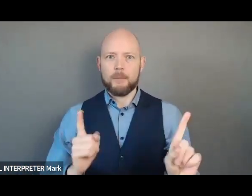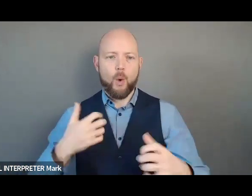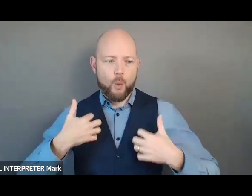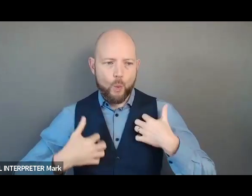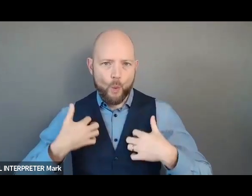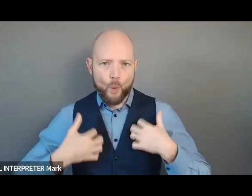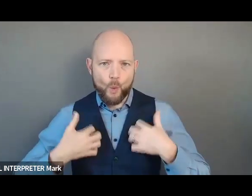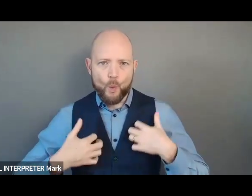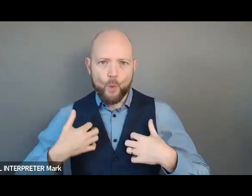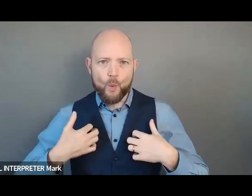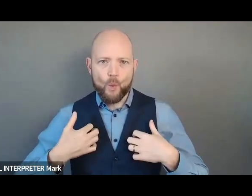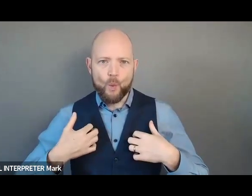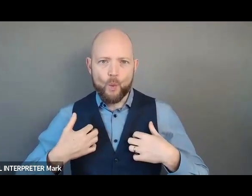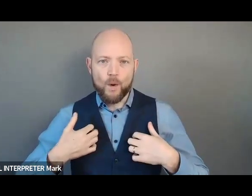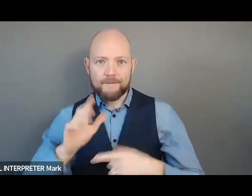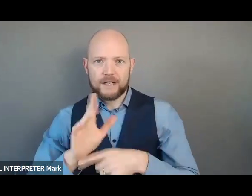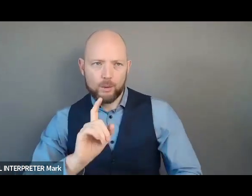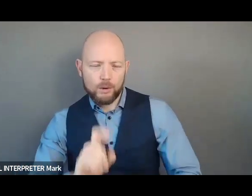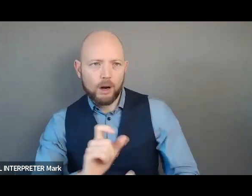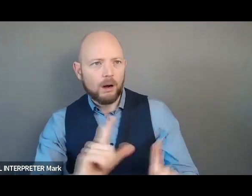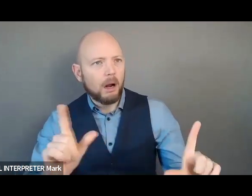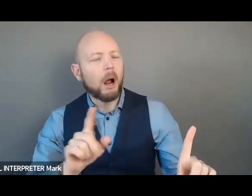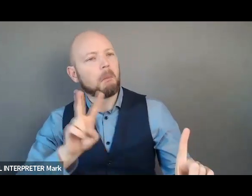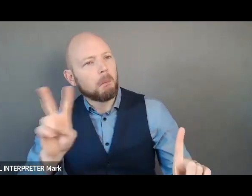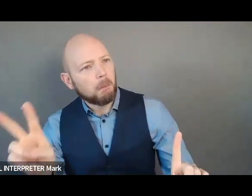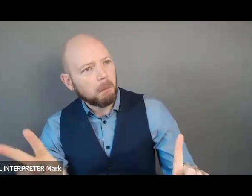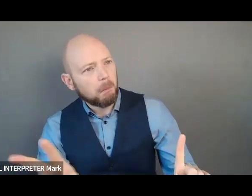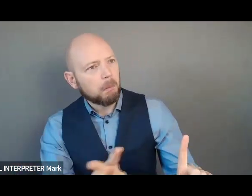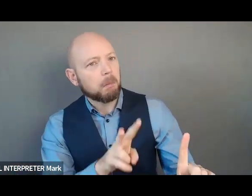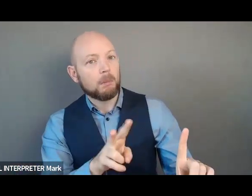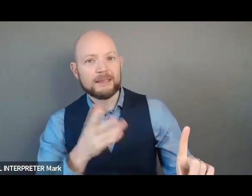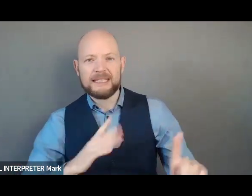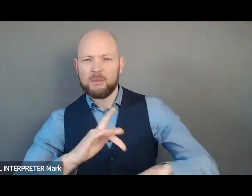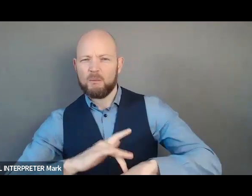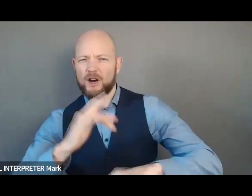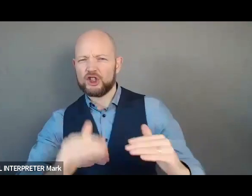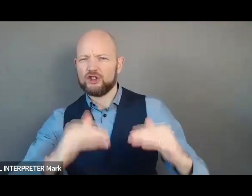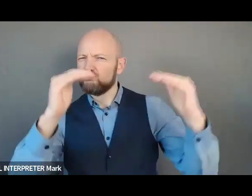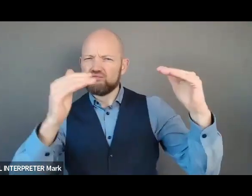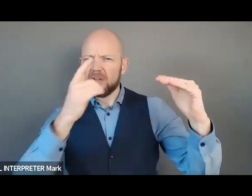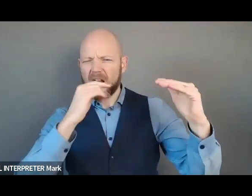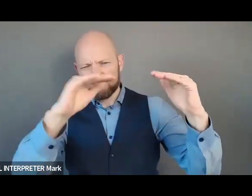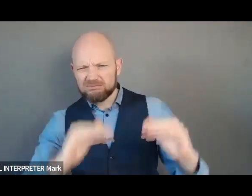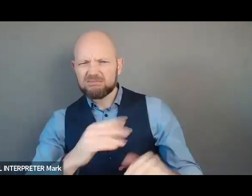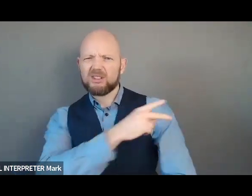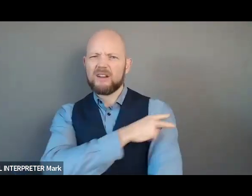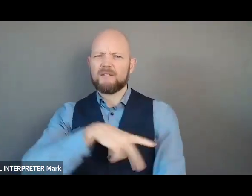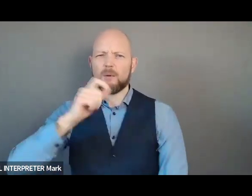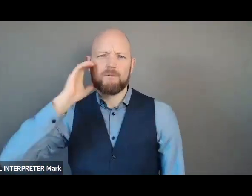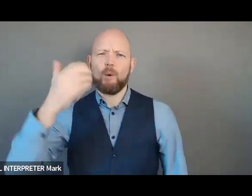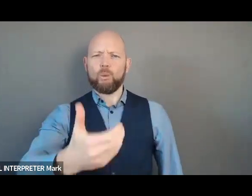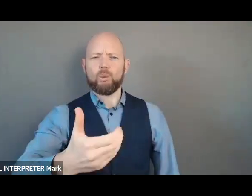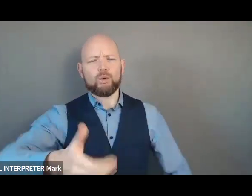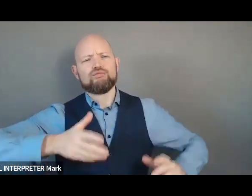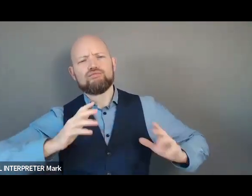of walkthrough of sort of coming through the door. These didn't need to be professionally produced. It could be a staff member with an iPhone